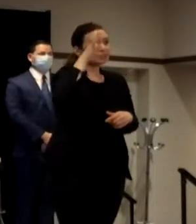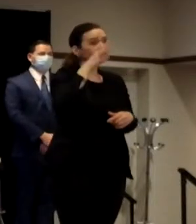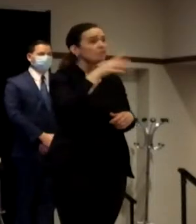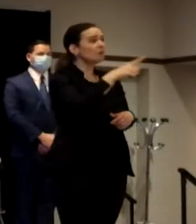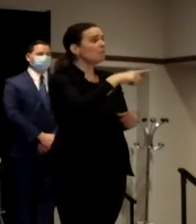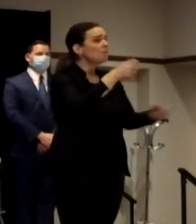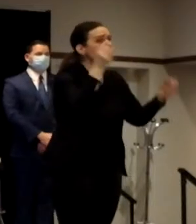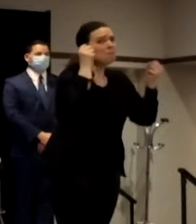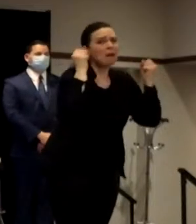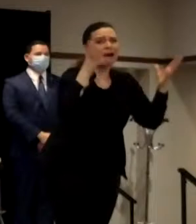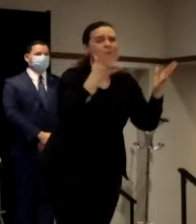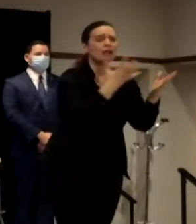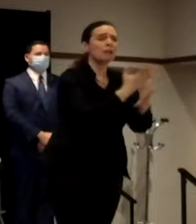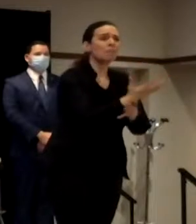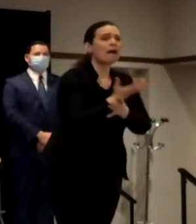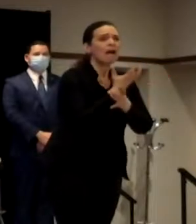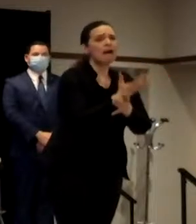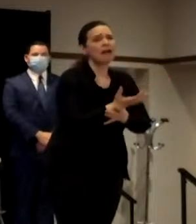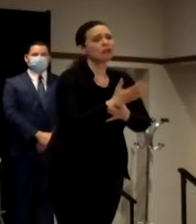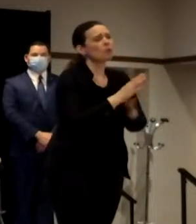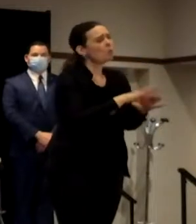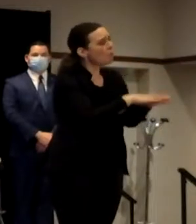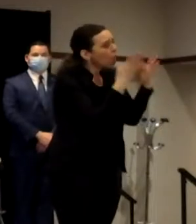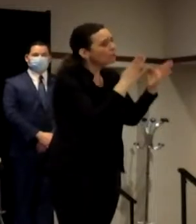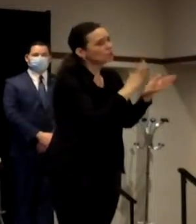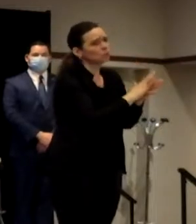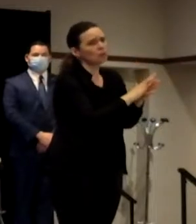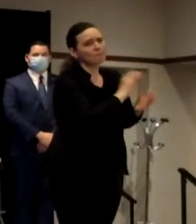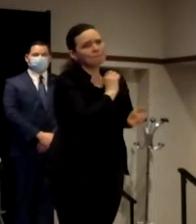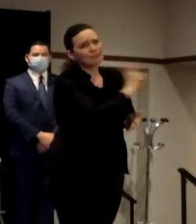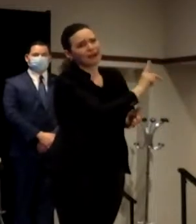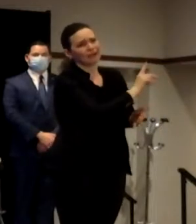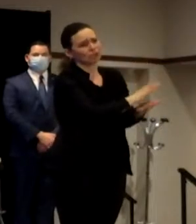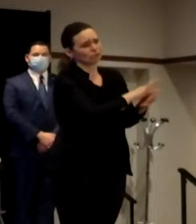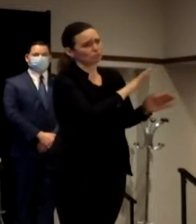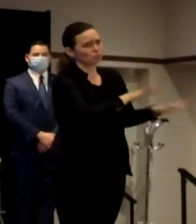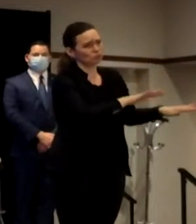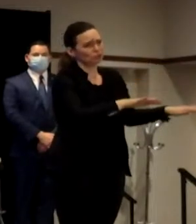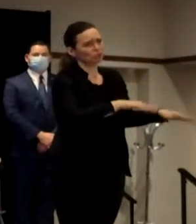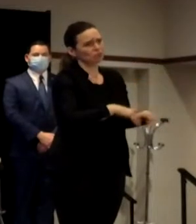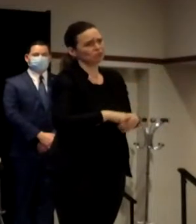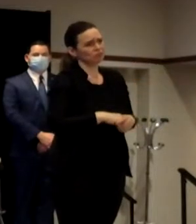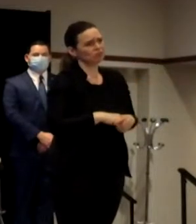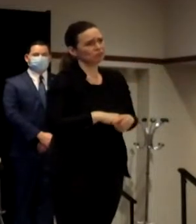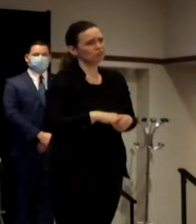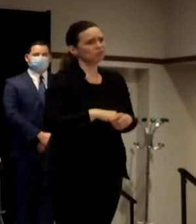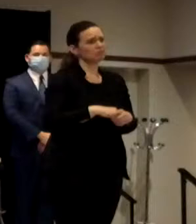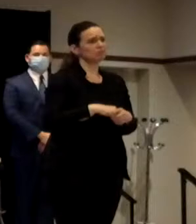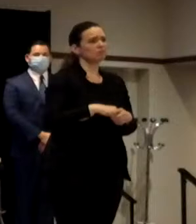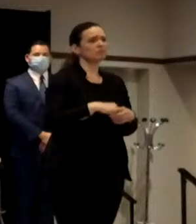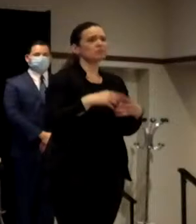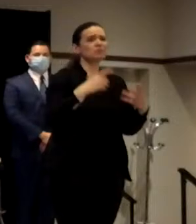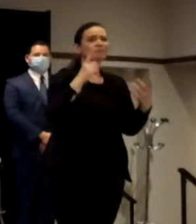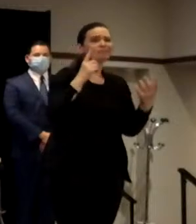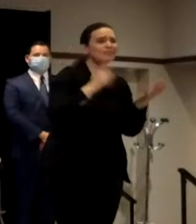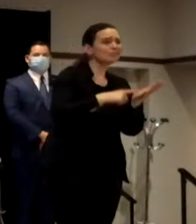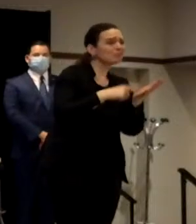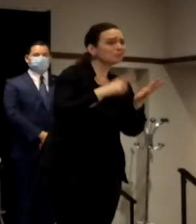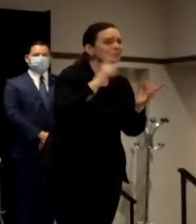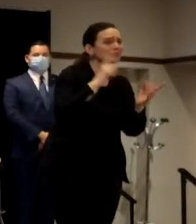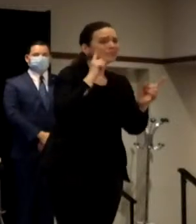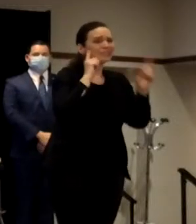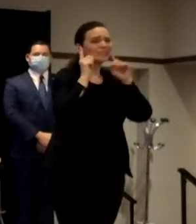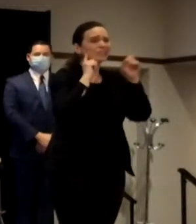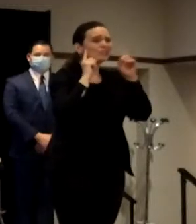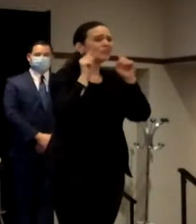those things. But some of them also, occasionally you hear that we don't want that. So a lot of it will depend on how the